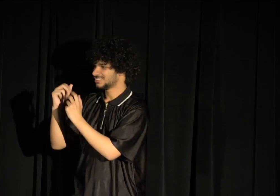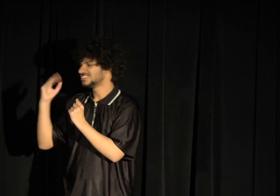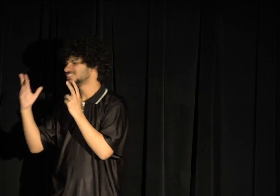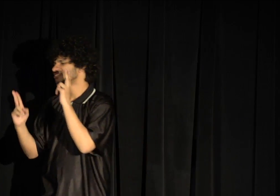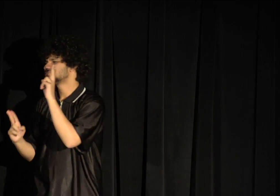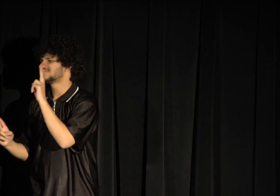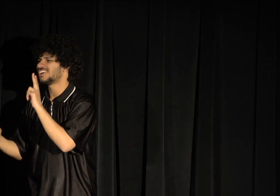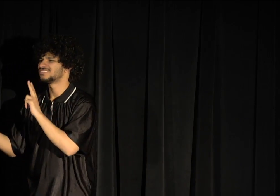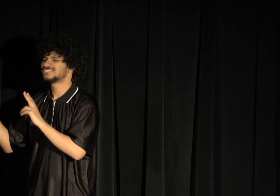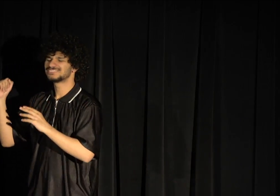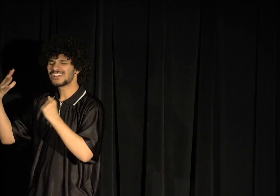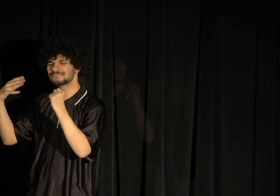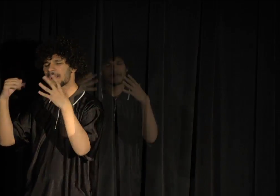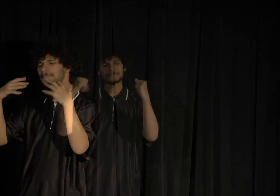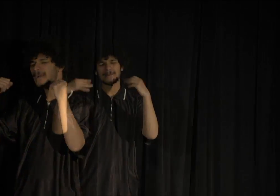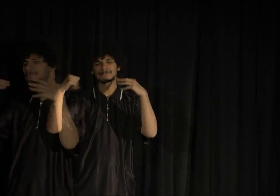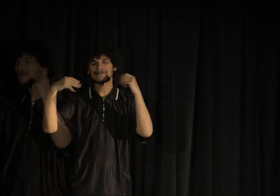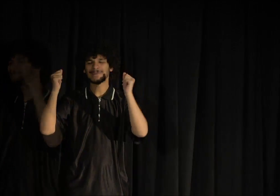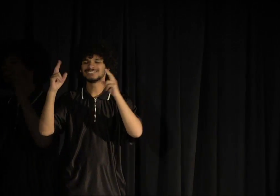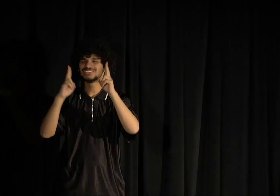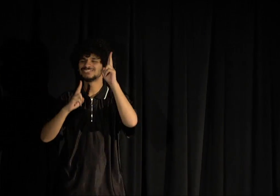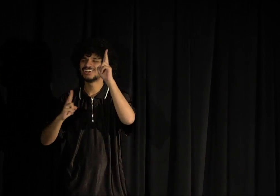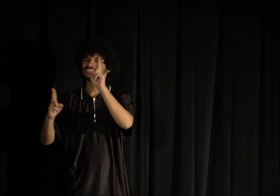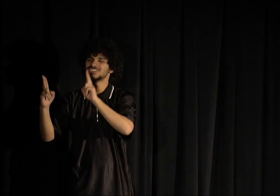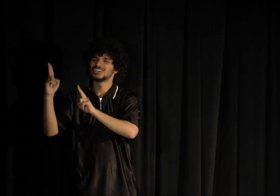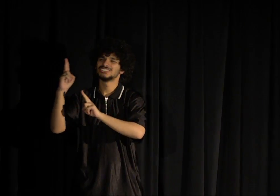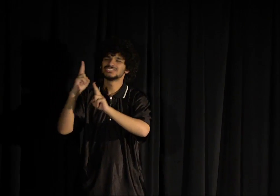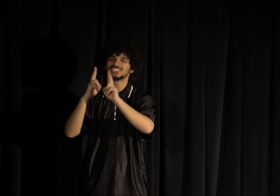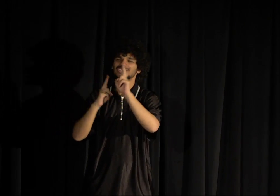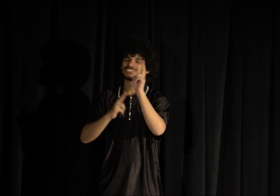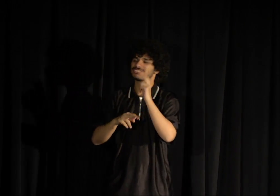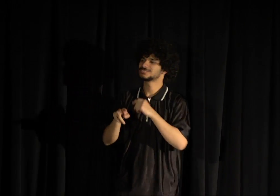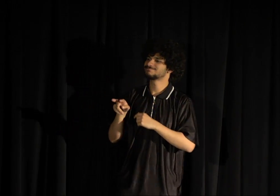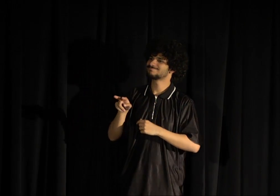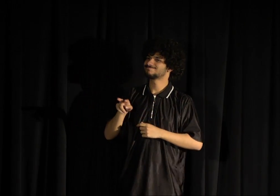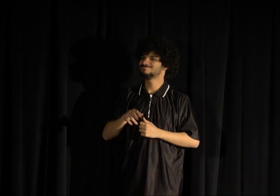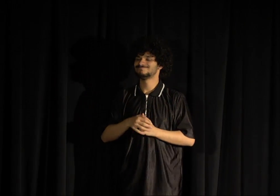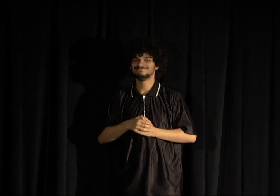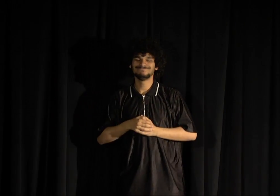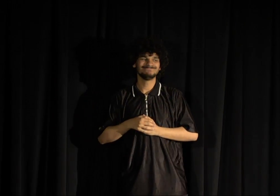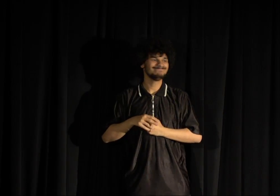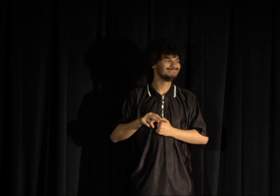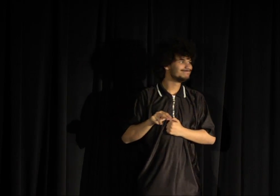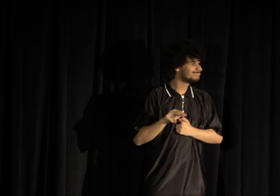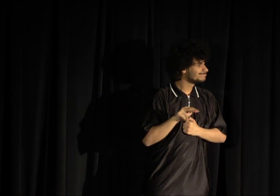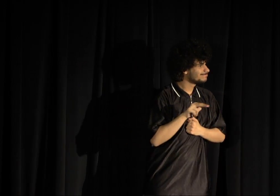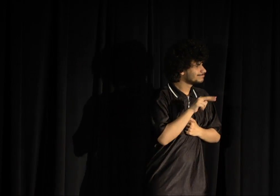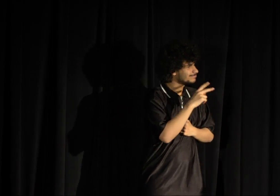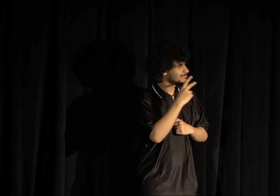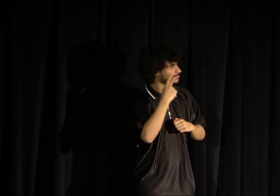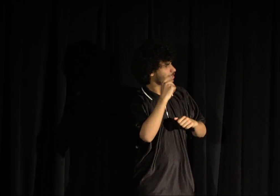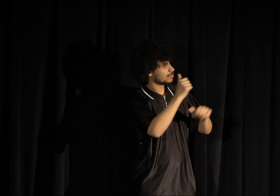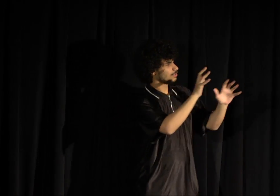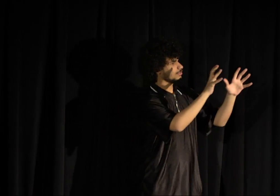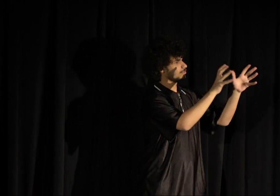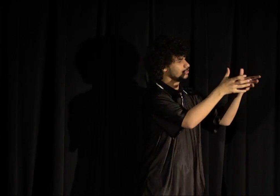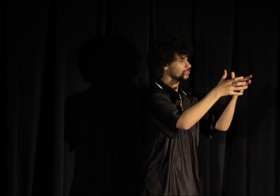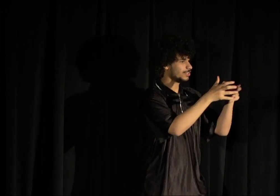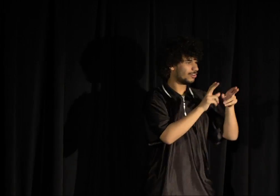sees a group of people signing, having a great time, joking with each other, sees all these people signing, looks at another